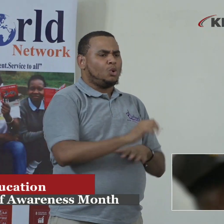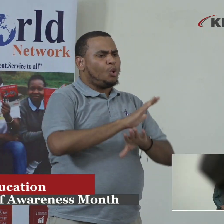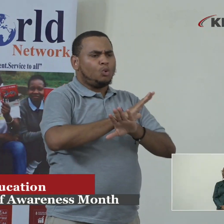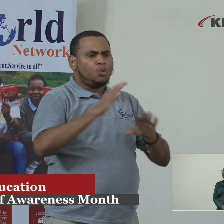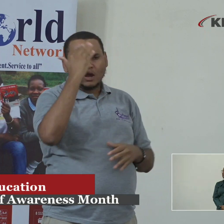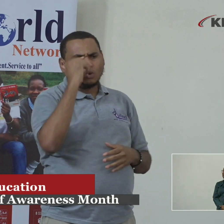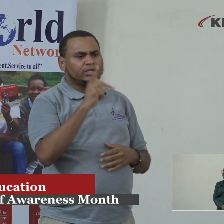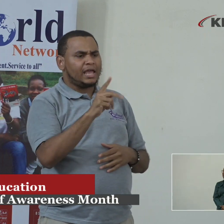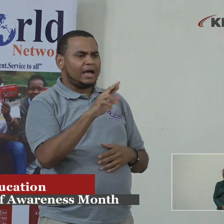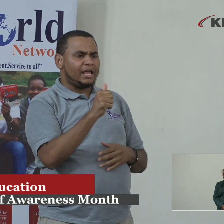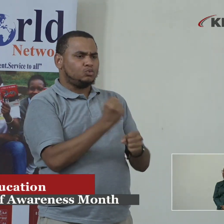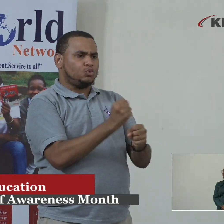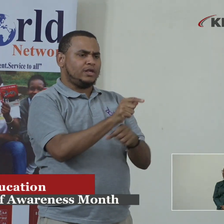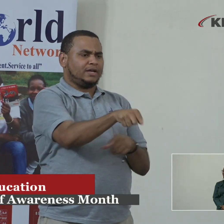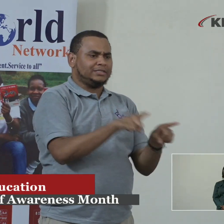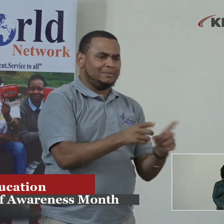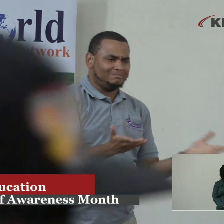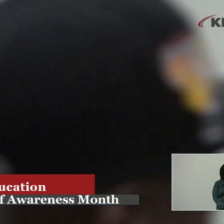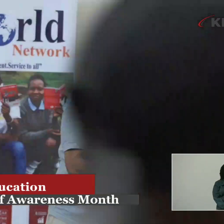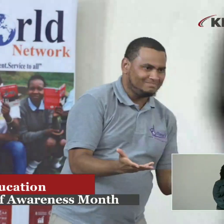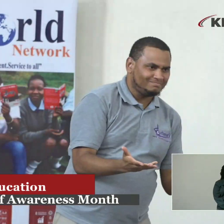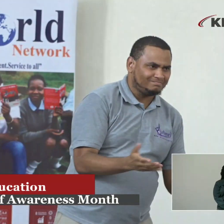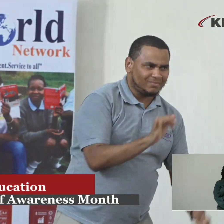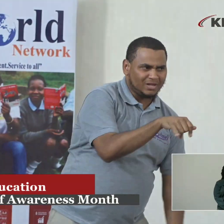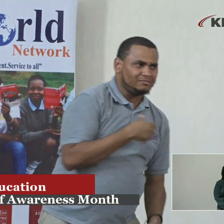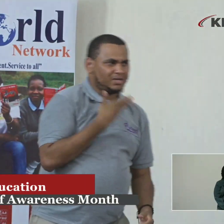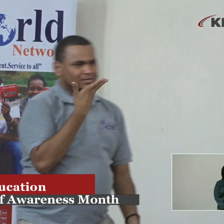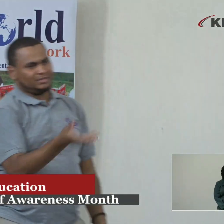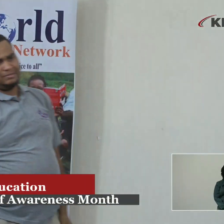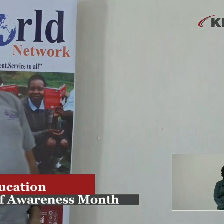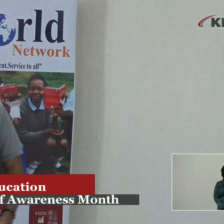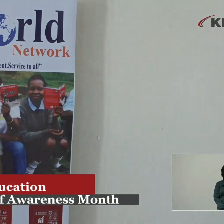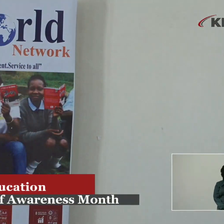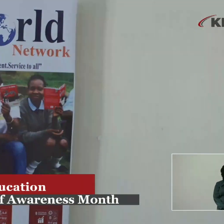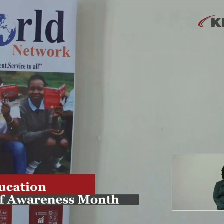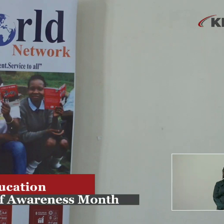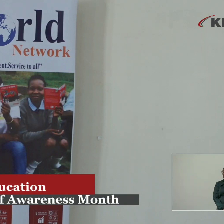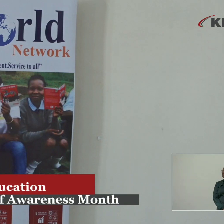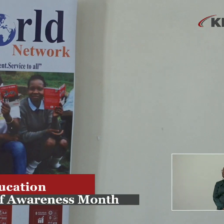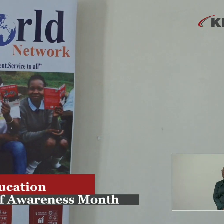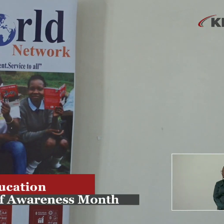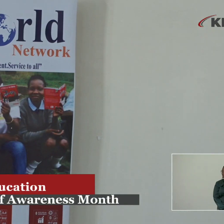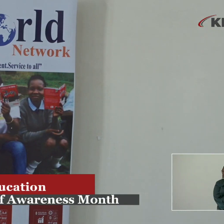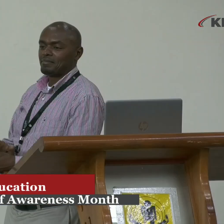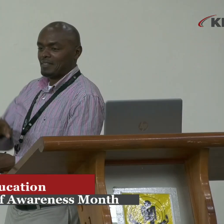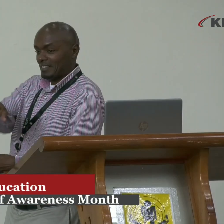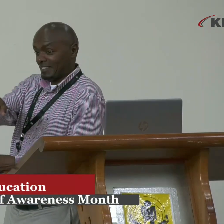working and they were employed. Why can't KRA do the same? That's my question and that I need response.